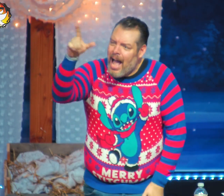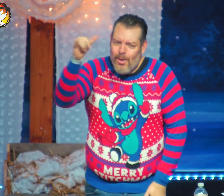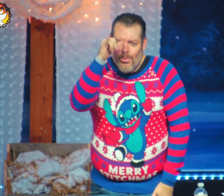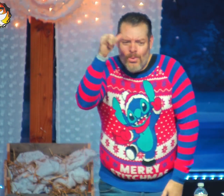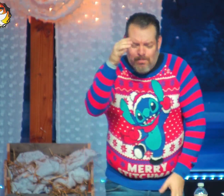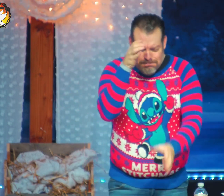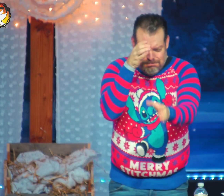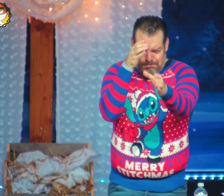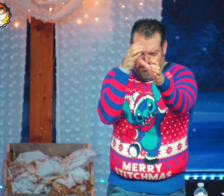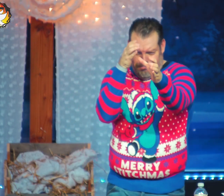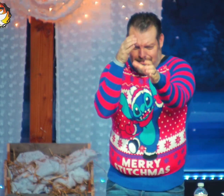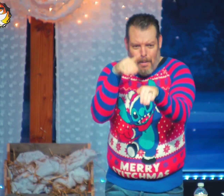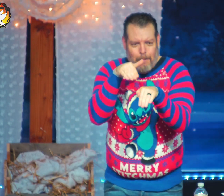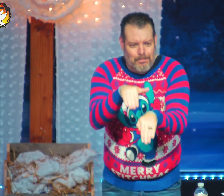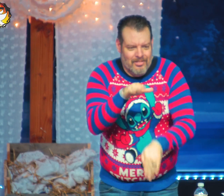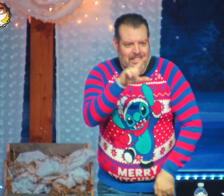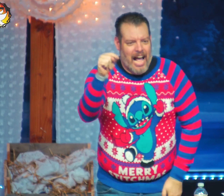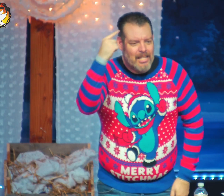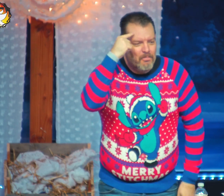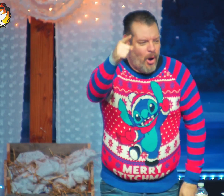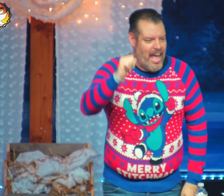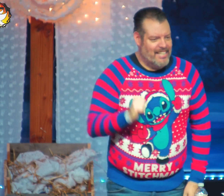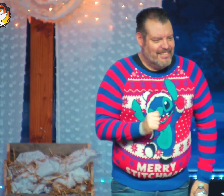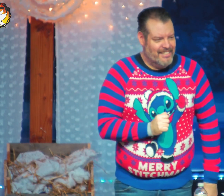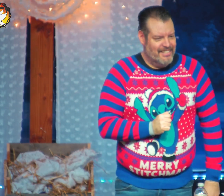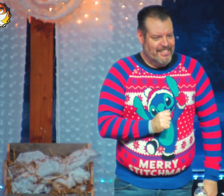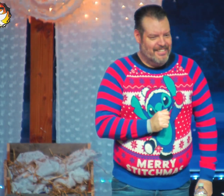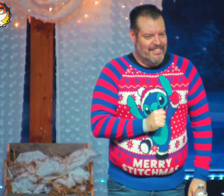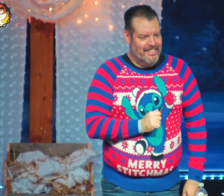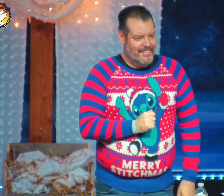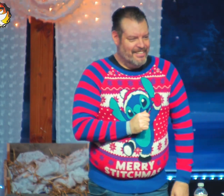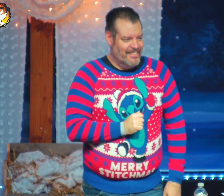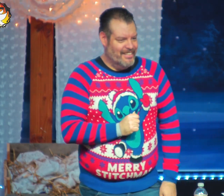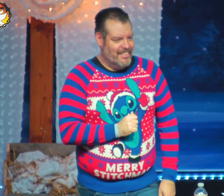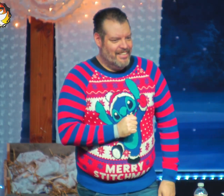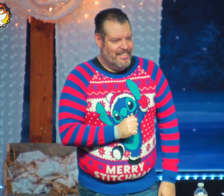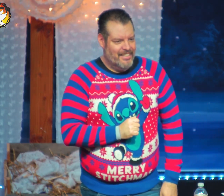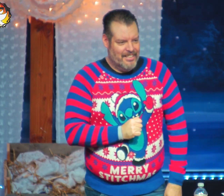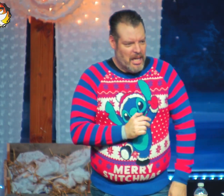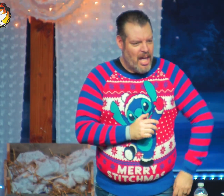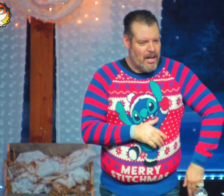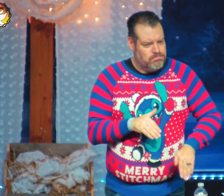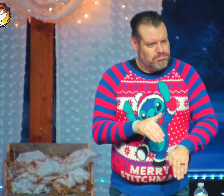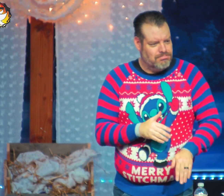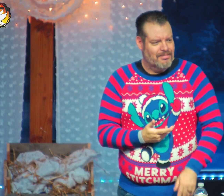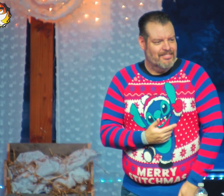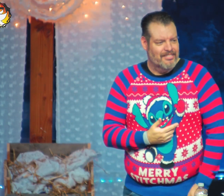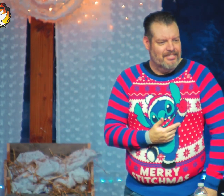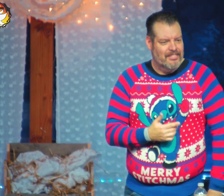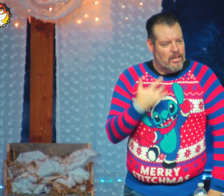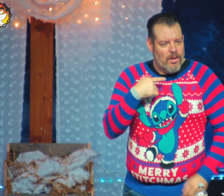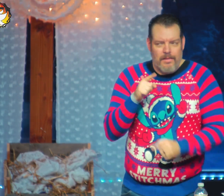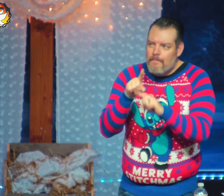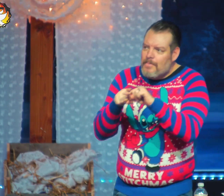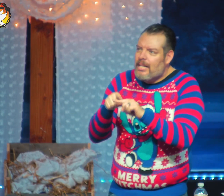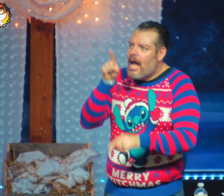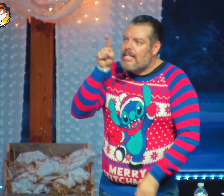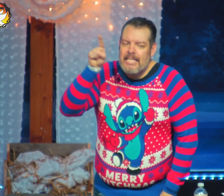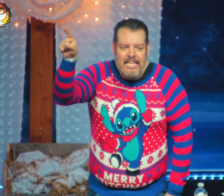and follow him. When we try to do it all ourselves, we're not going to be successful. We have to depend on God. In the same way I depend on Scott to